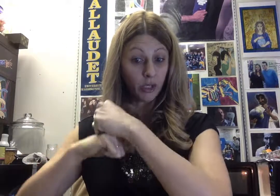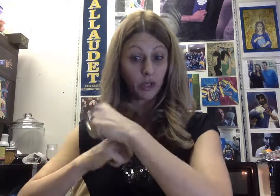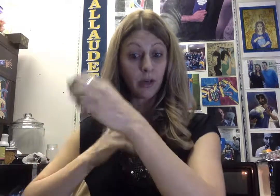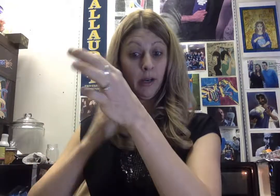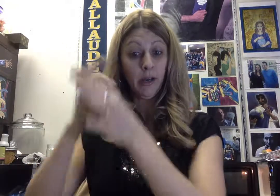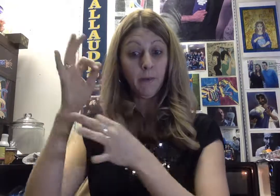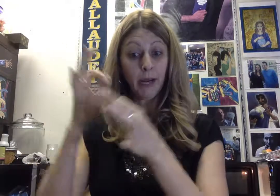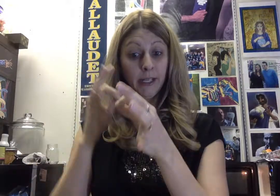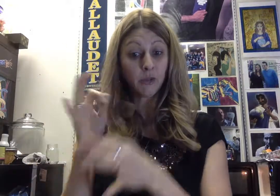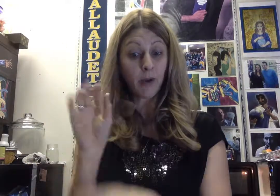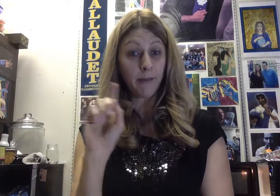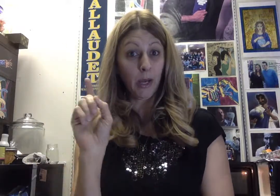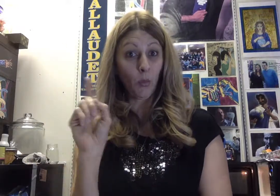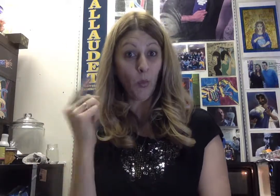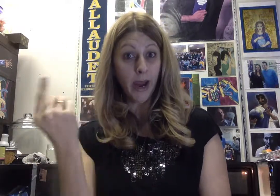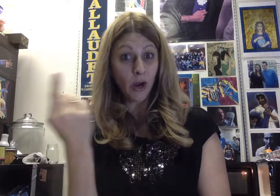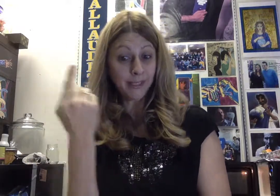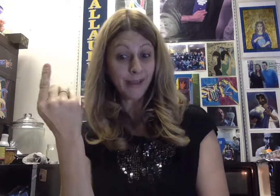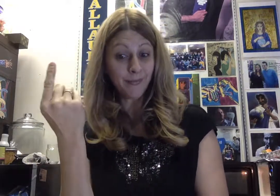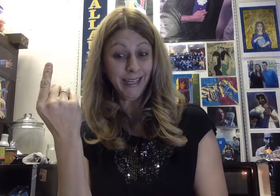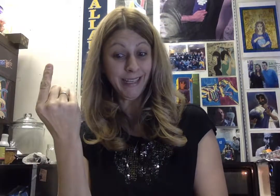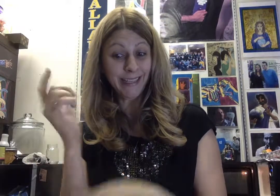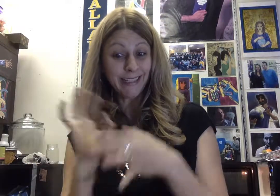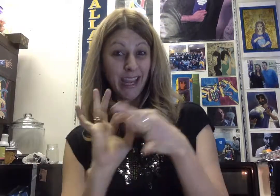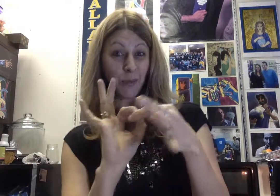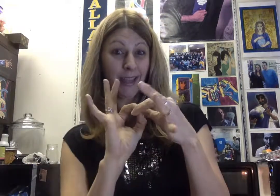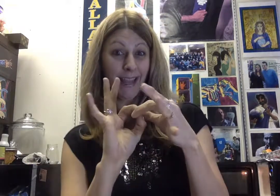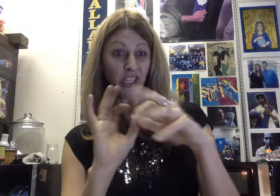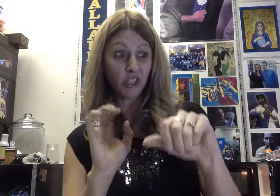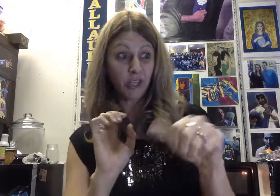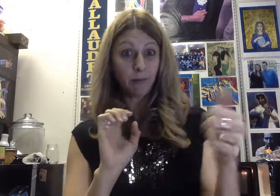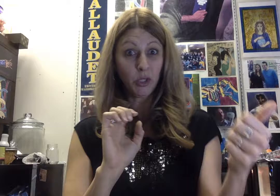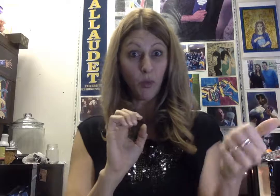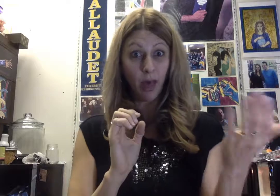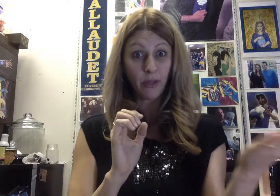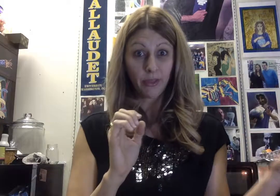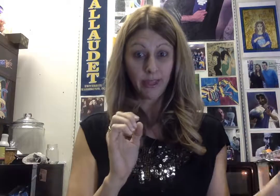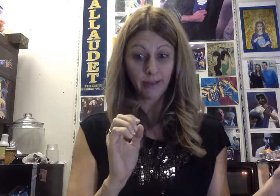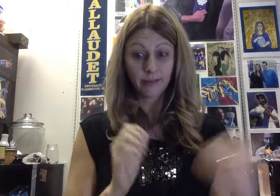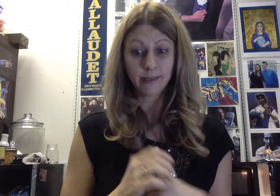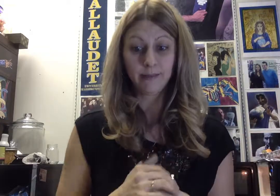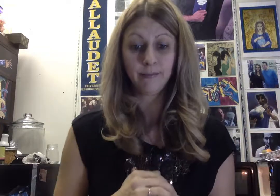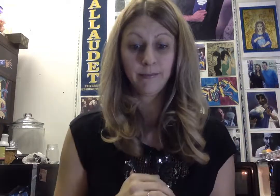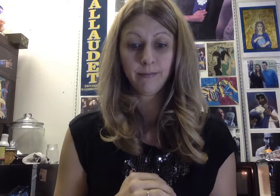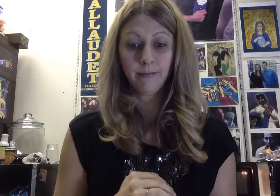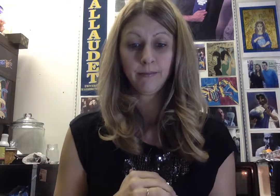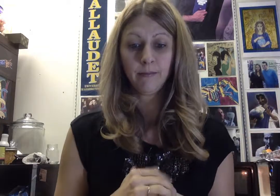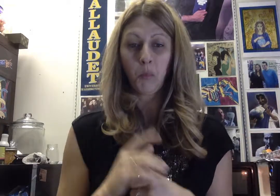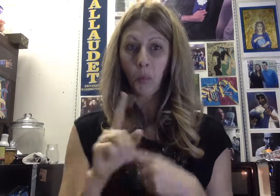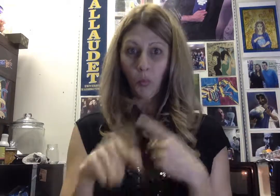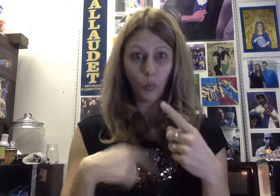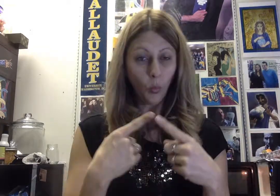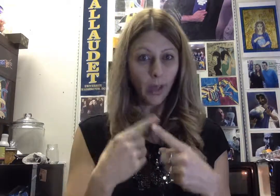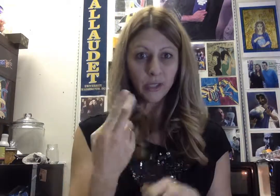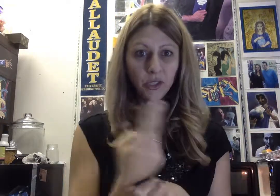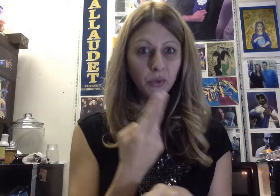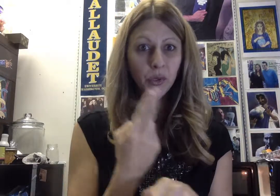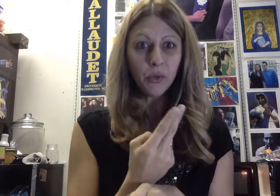structure by describing where something is in relationship to other things. When do you